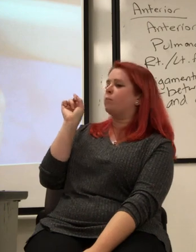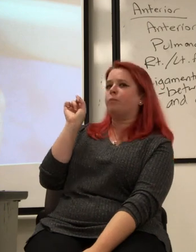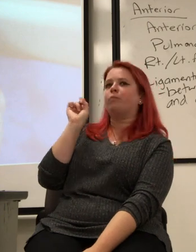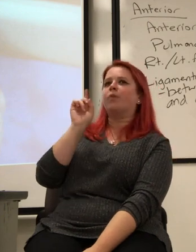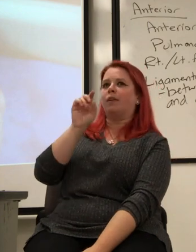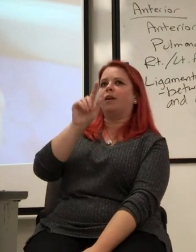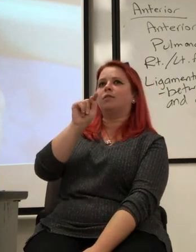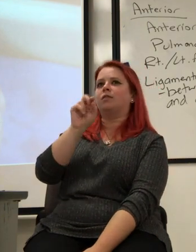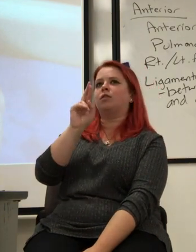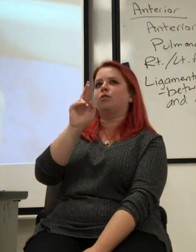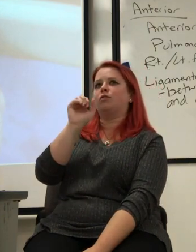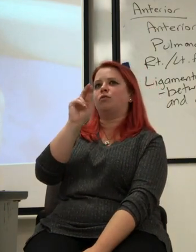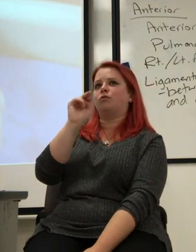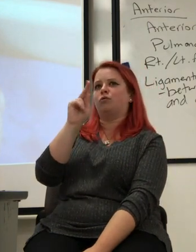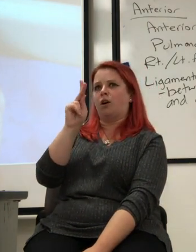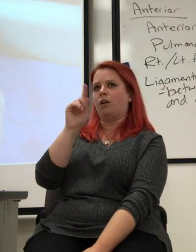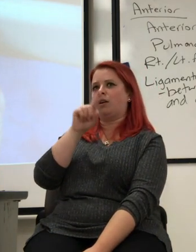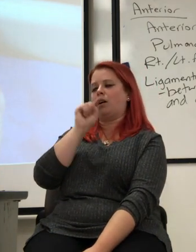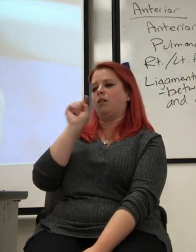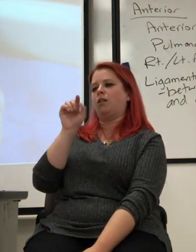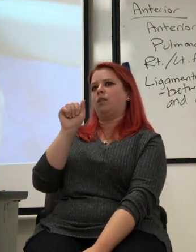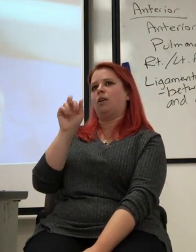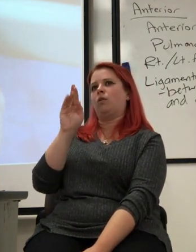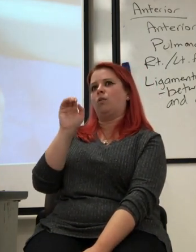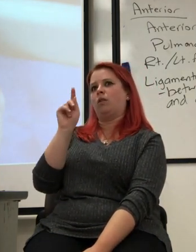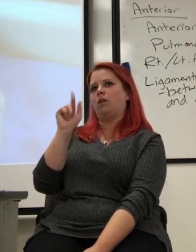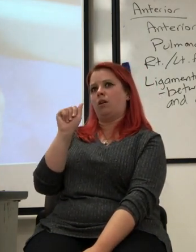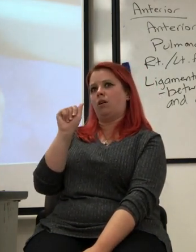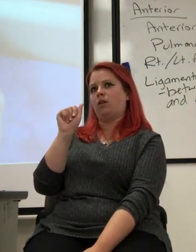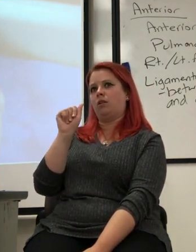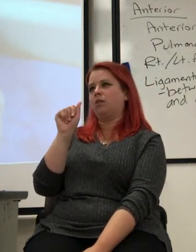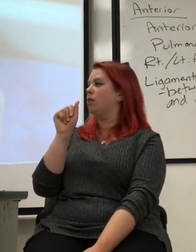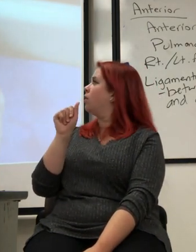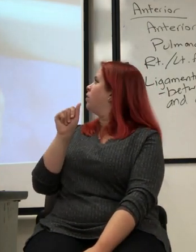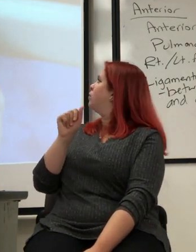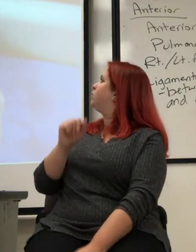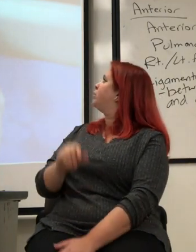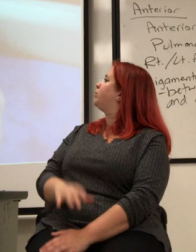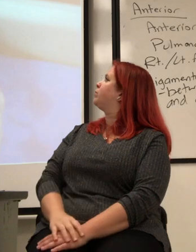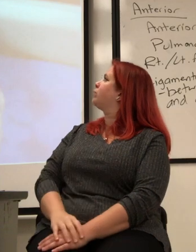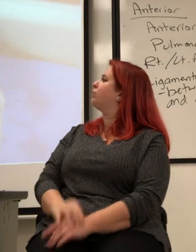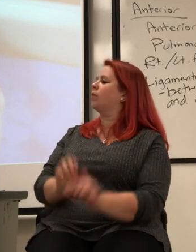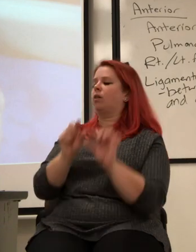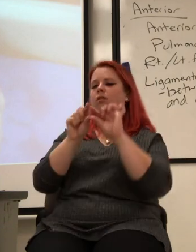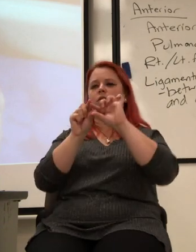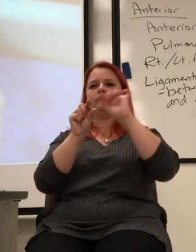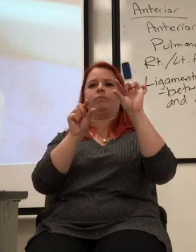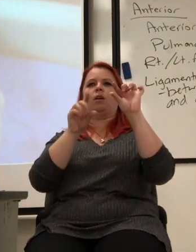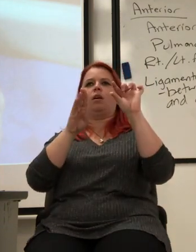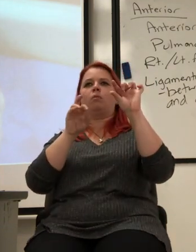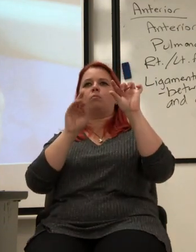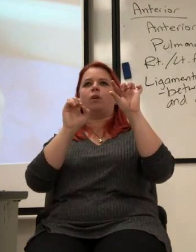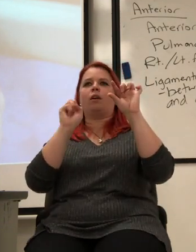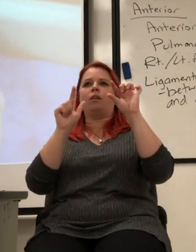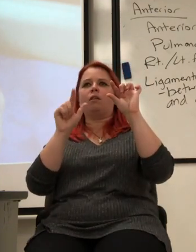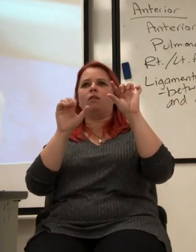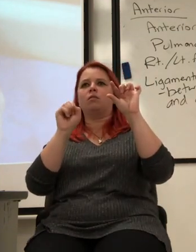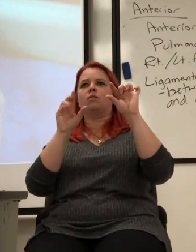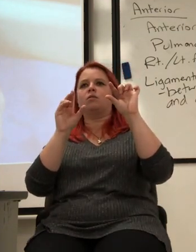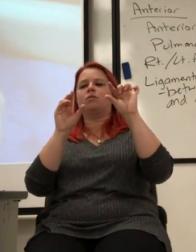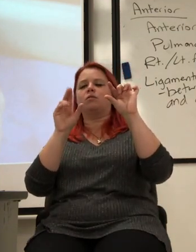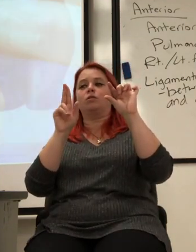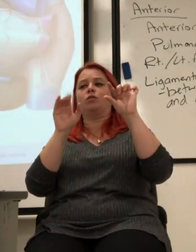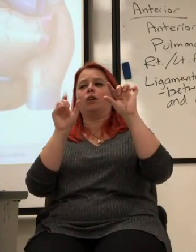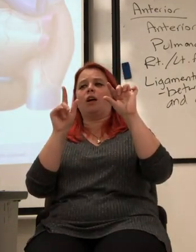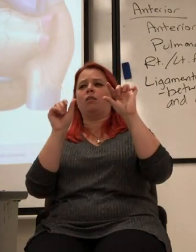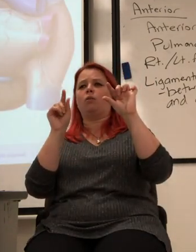That's the pulmonary trunk. That's the aorta. Okay, that branch coming out there is the brachial cephalic artery. I haven't taught that yet, but we'll get